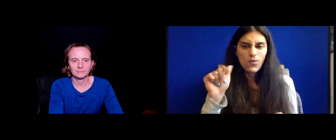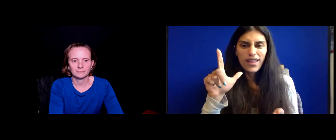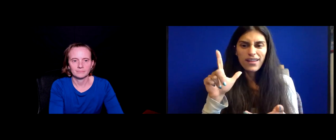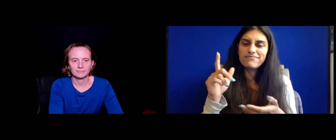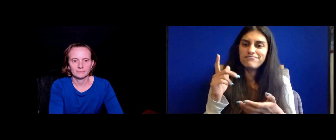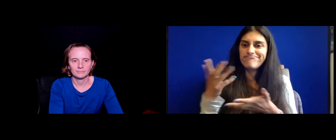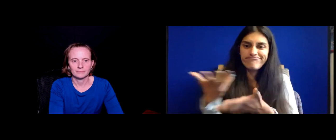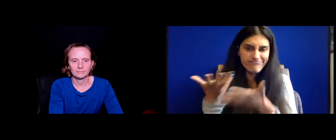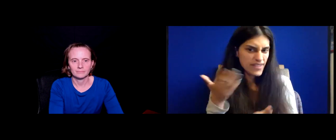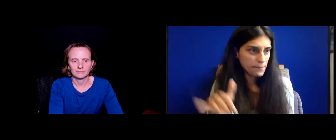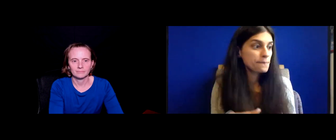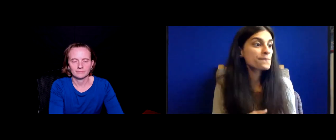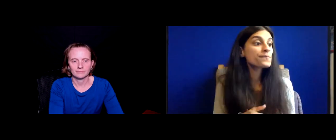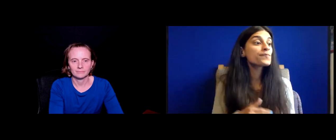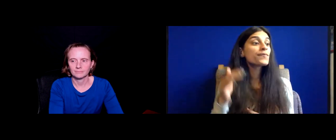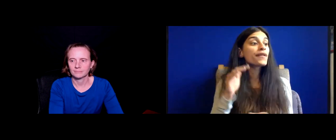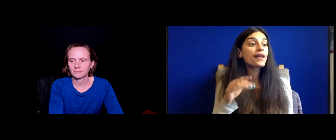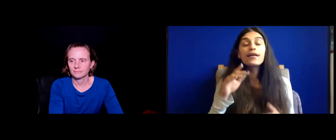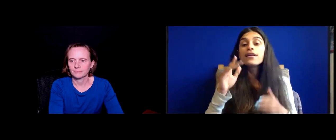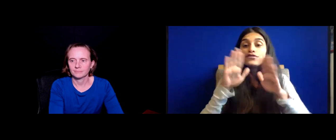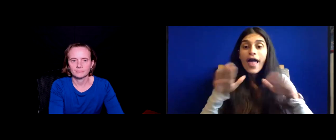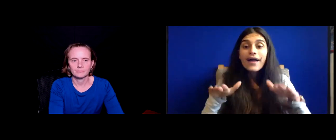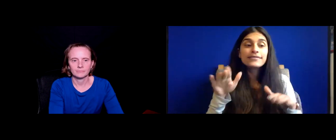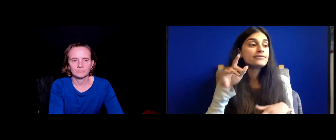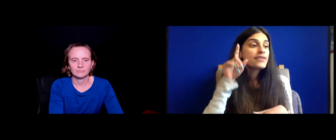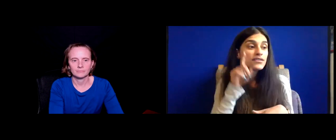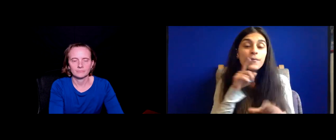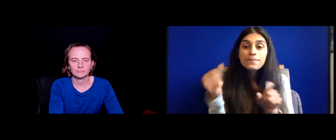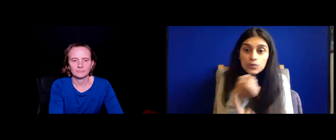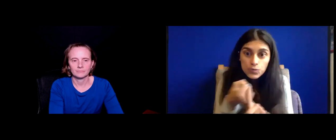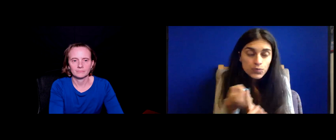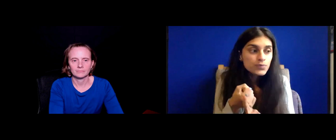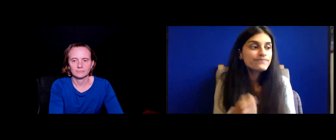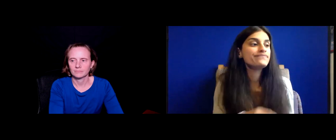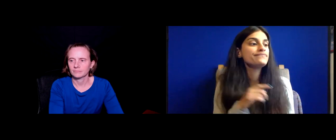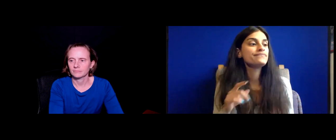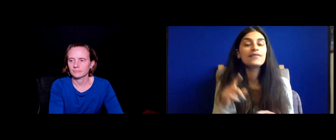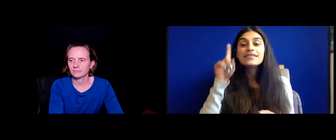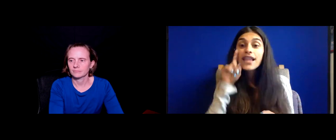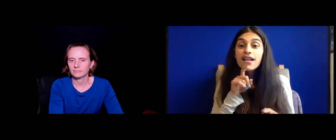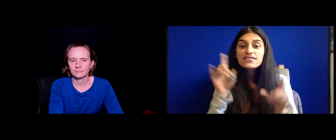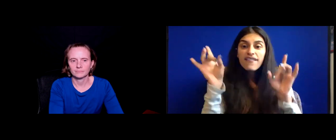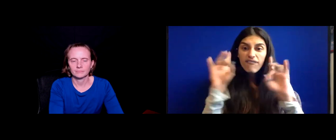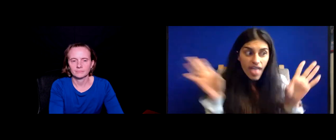members that experience sexual assault, child sexual abuse,